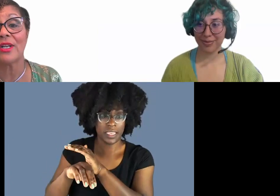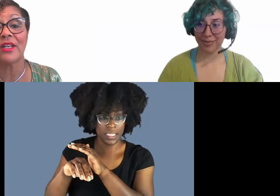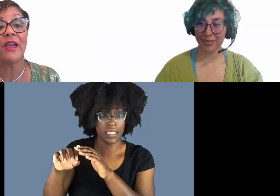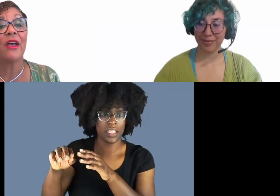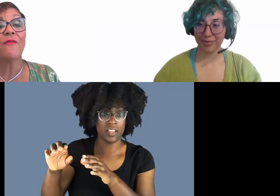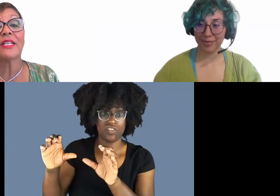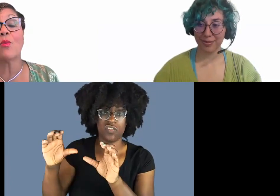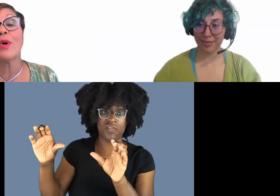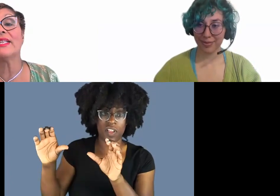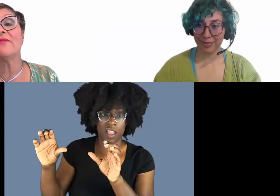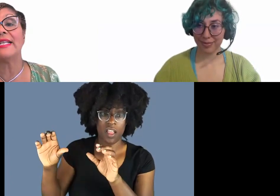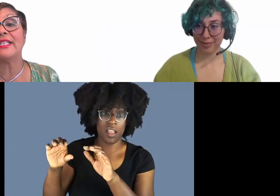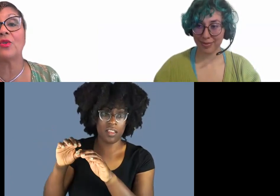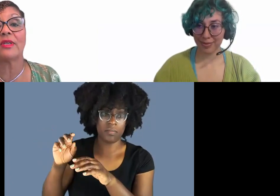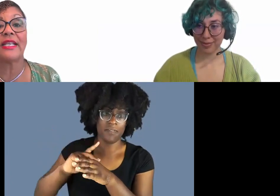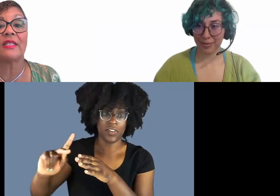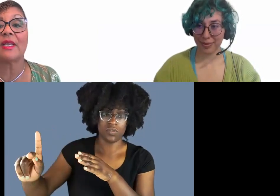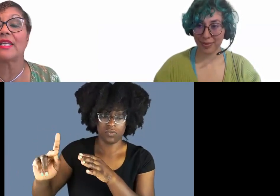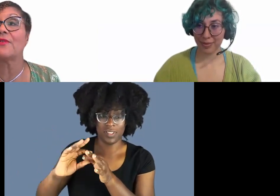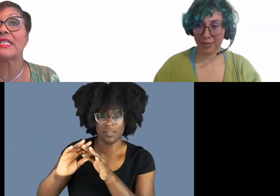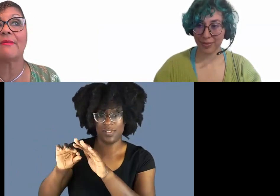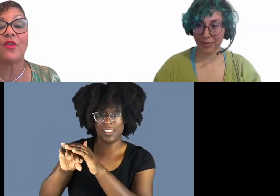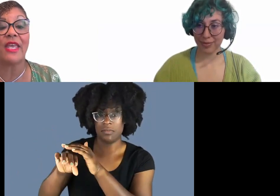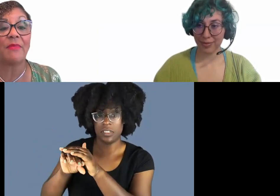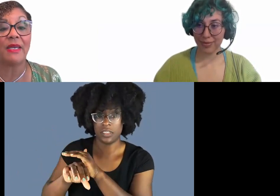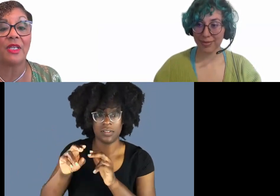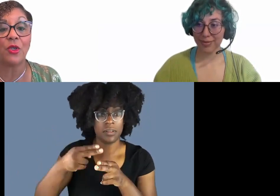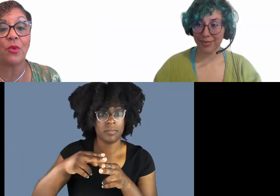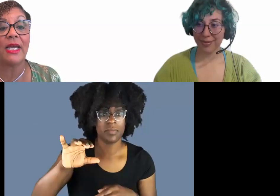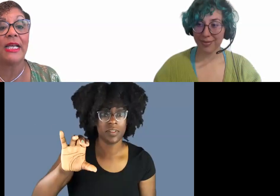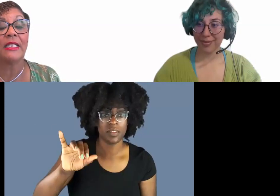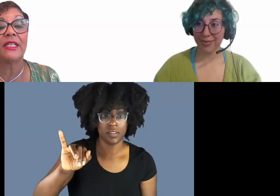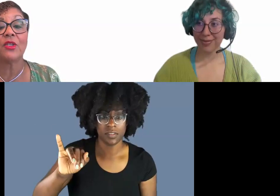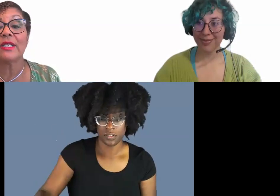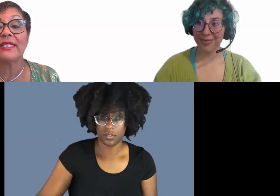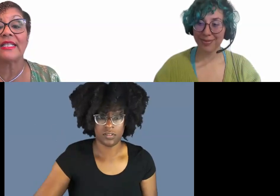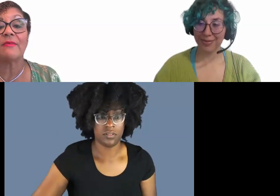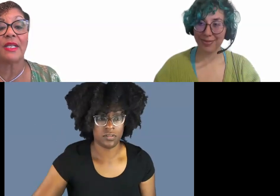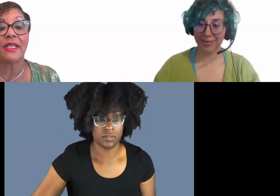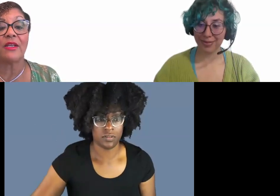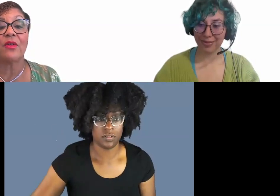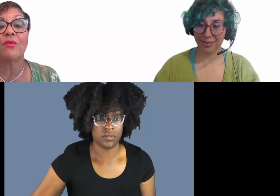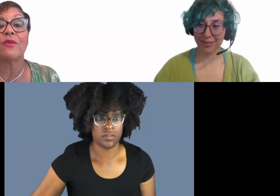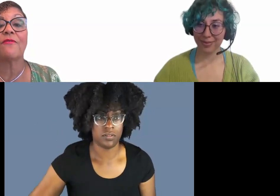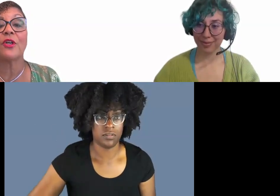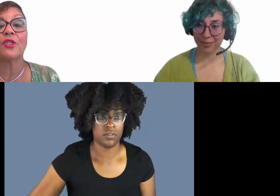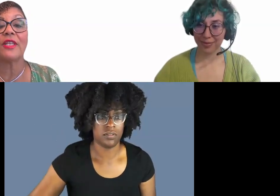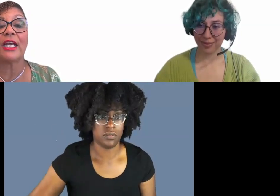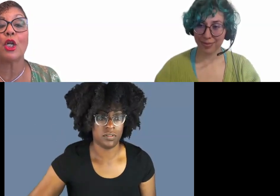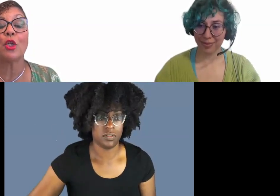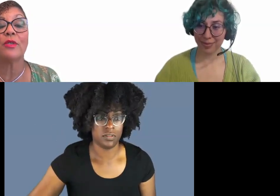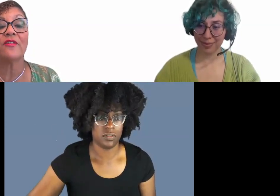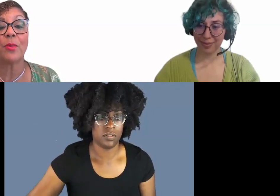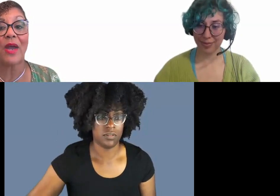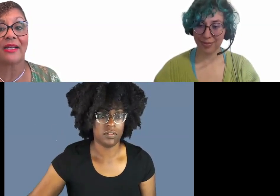get started. First, I want to define digital accessibility for some of you that may be new. Digital accessibility refers to